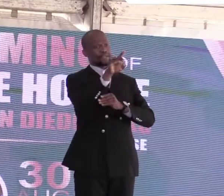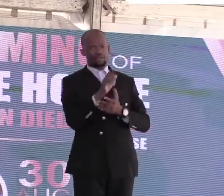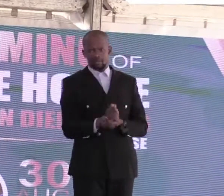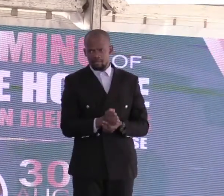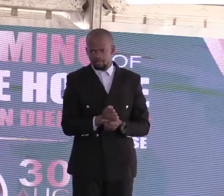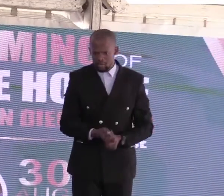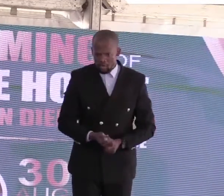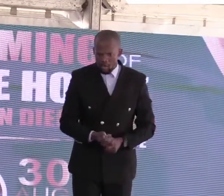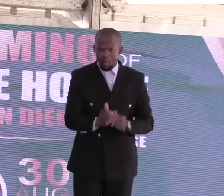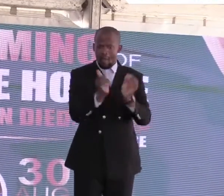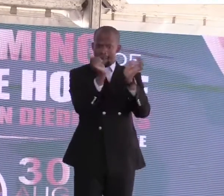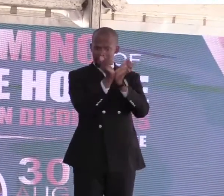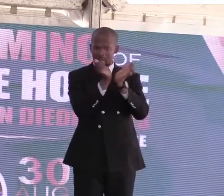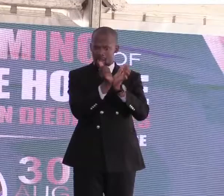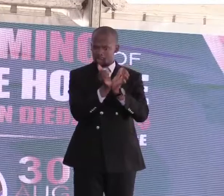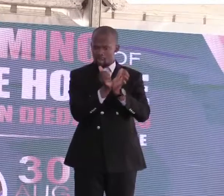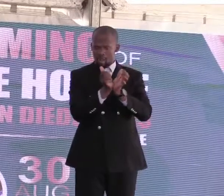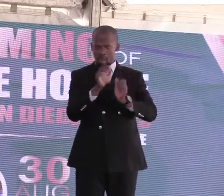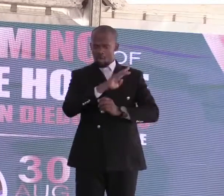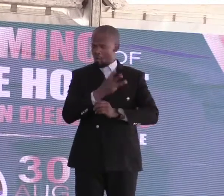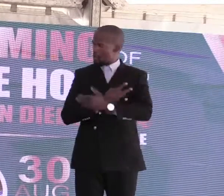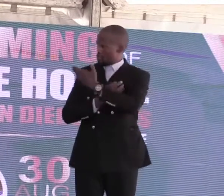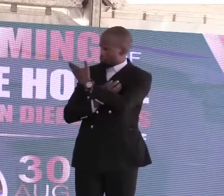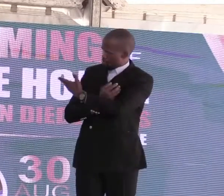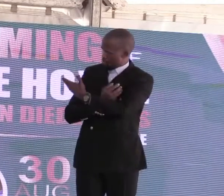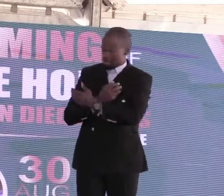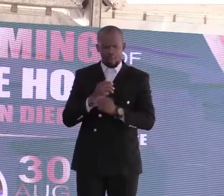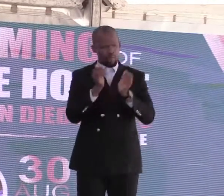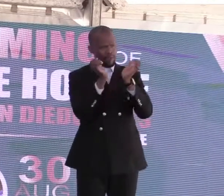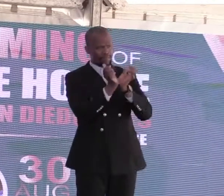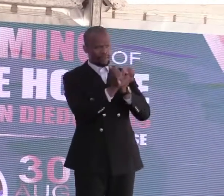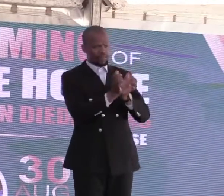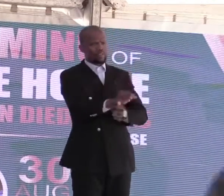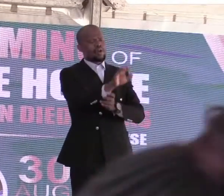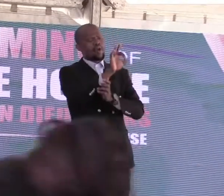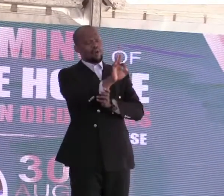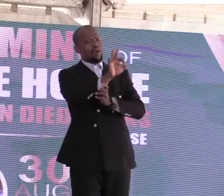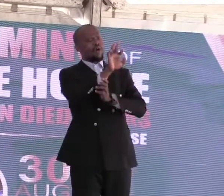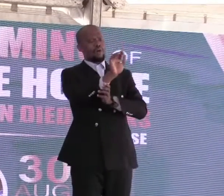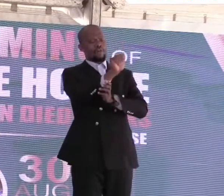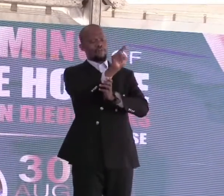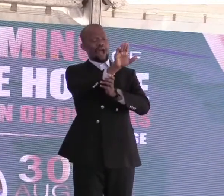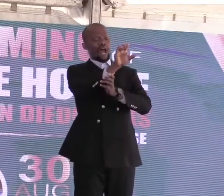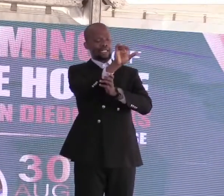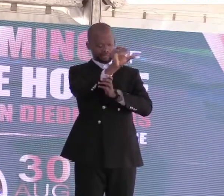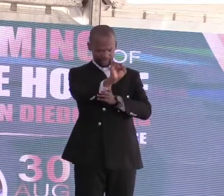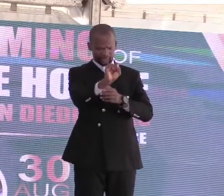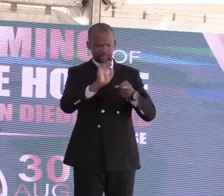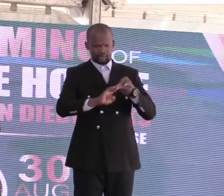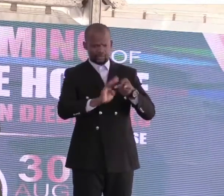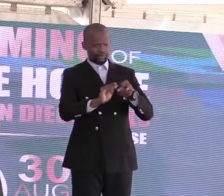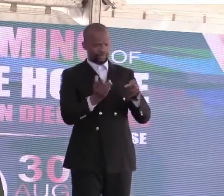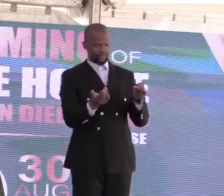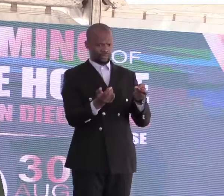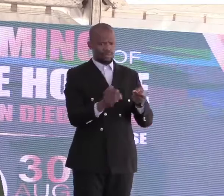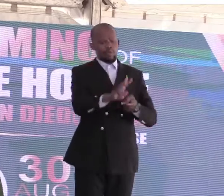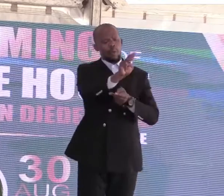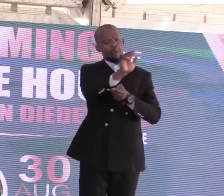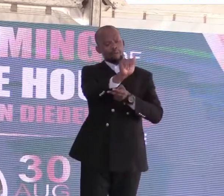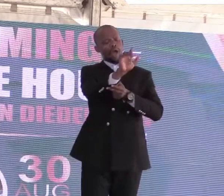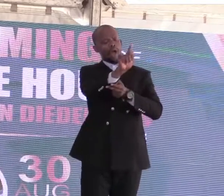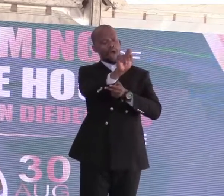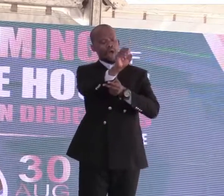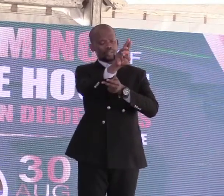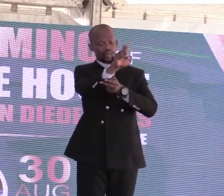was arrested for treason, along with Francis Portman, Florence Matomela. Premier, as we rename the